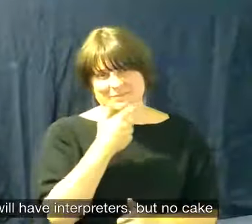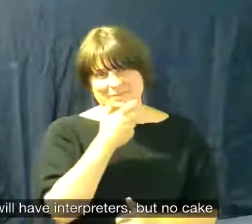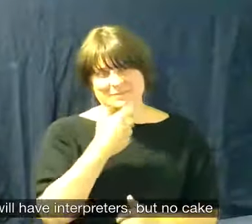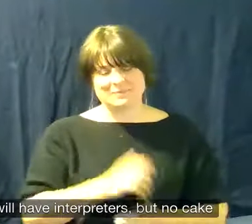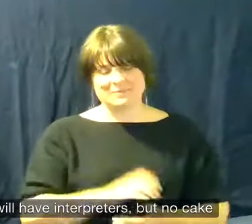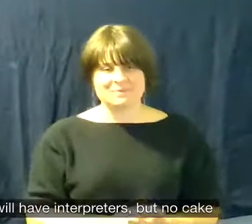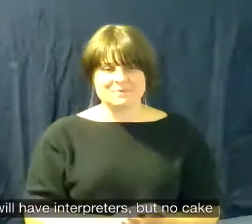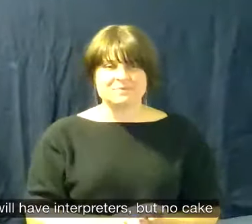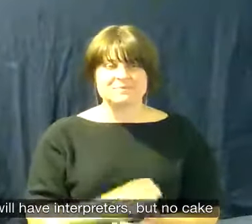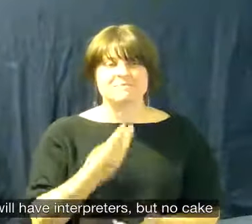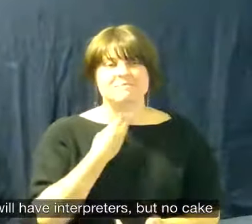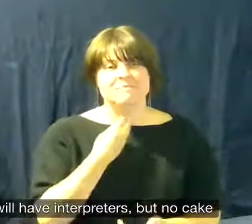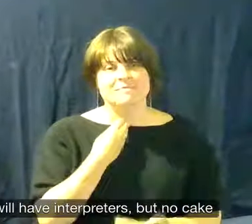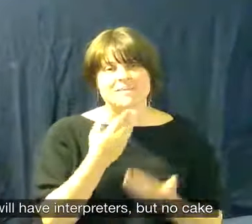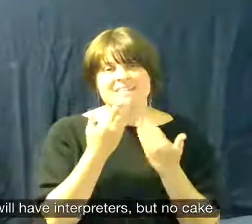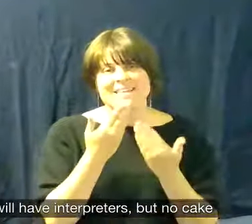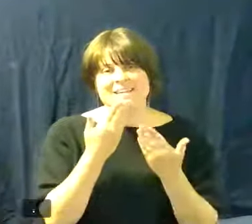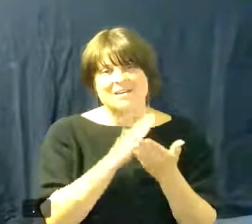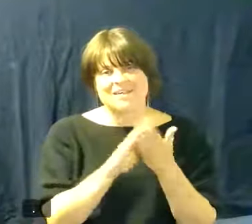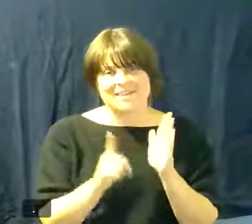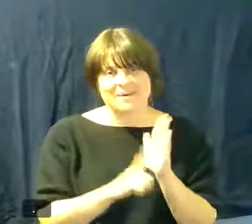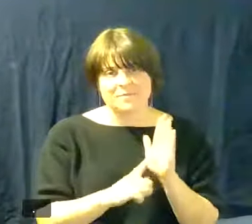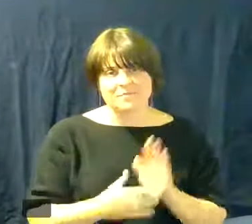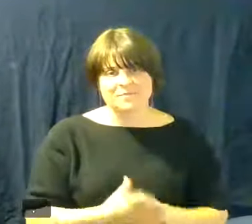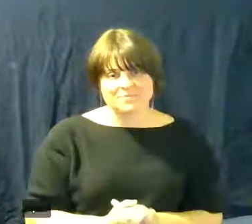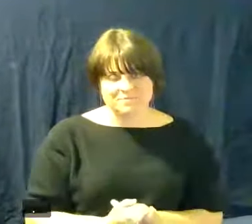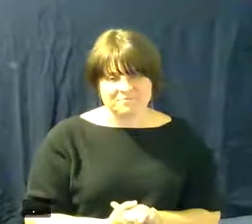Okay, thanks, Heather.